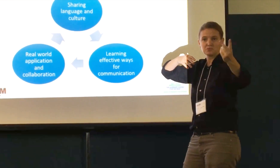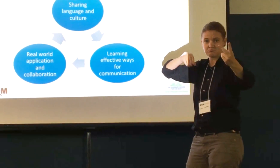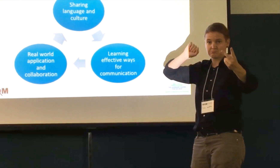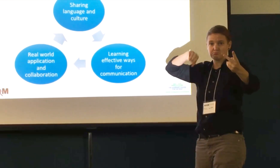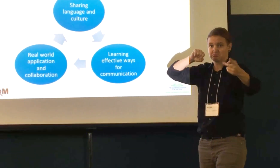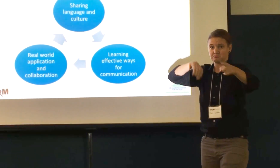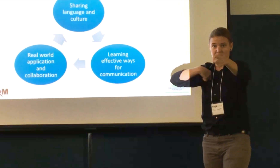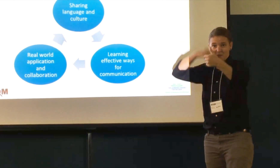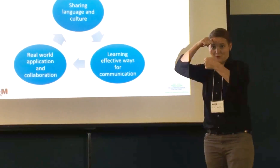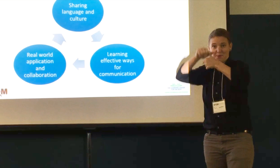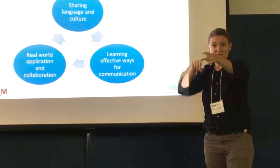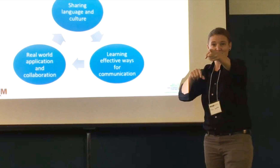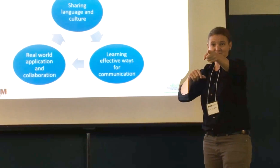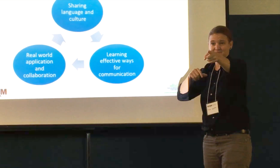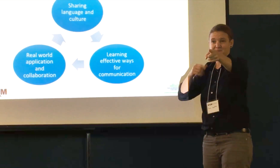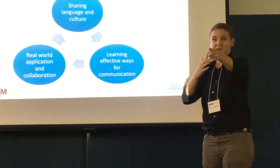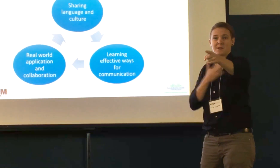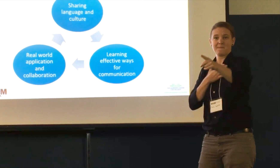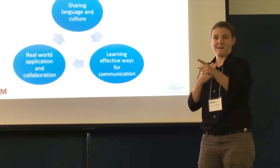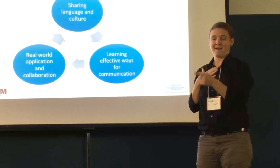Two of you. Yes, and I remember you.